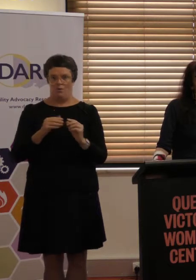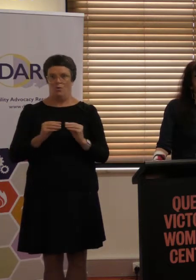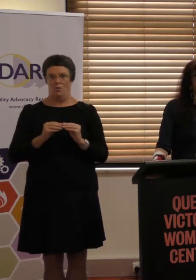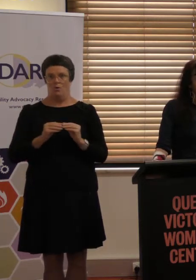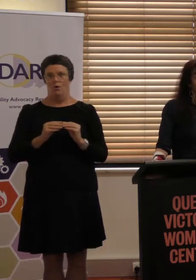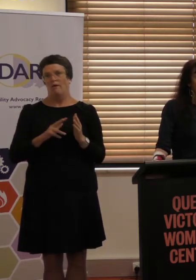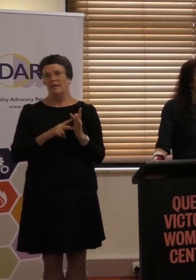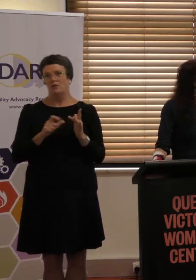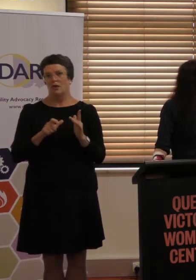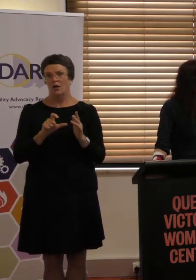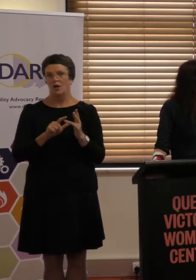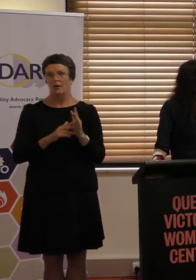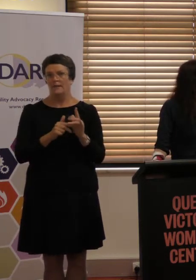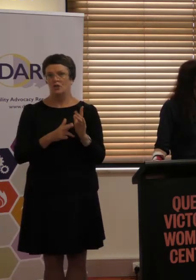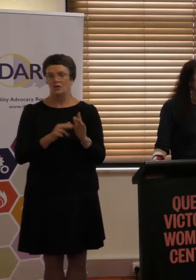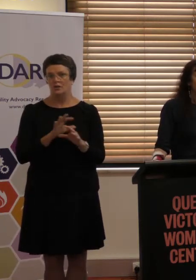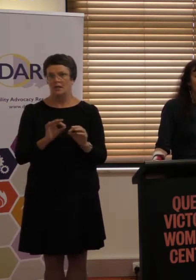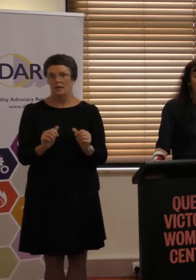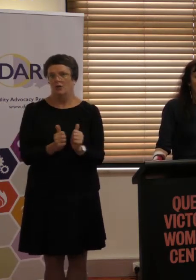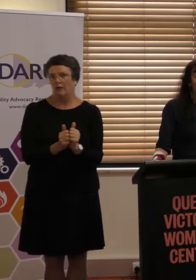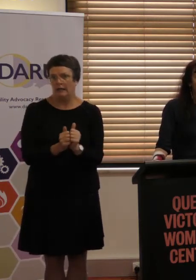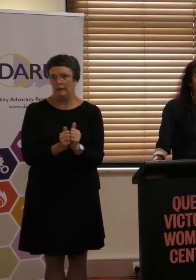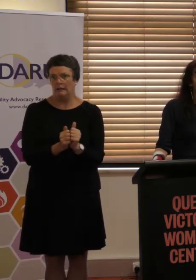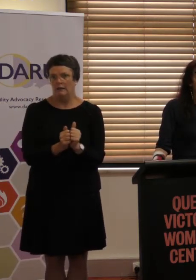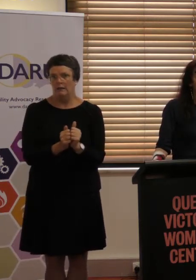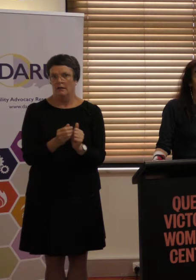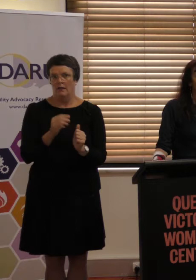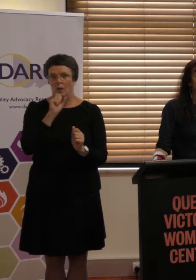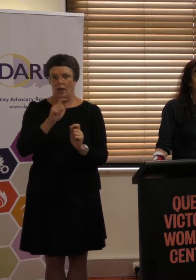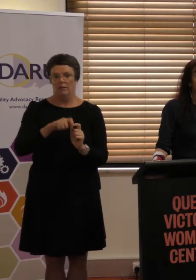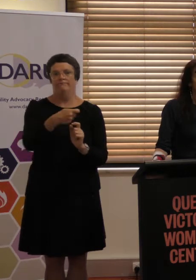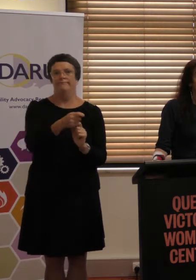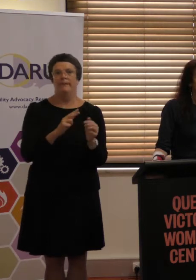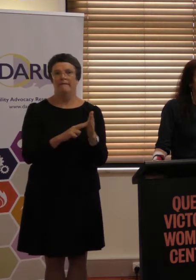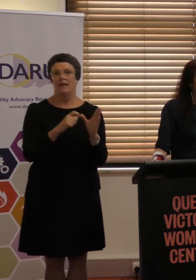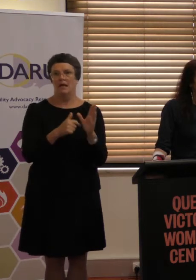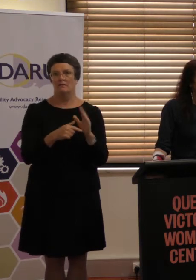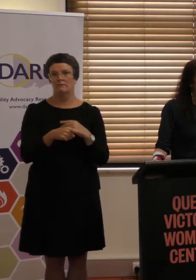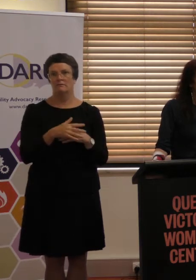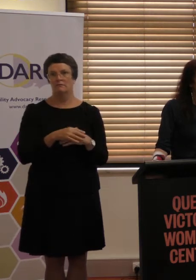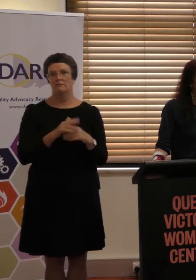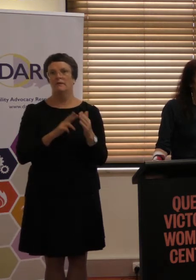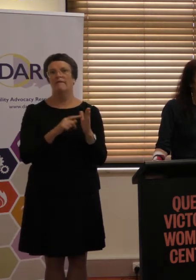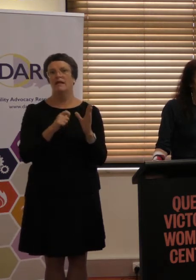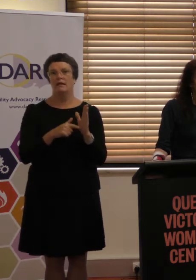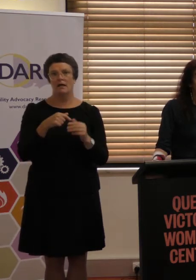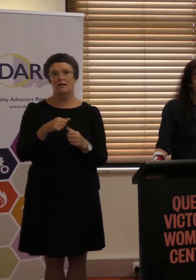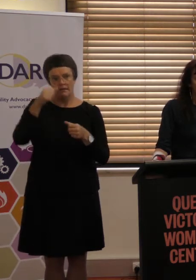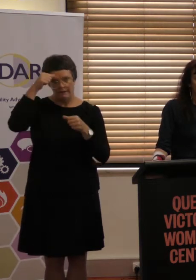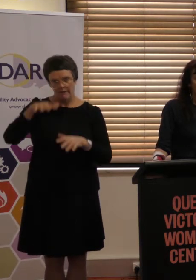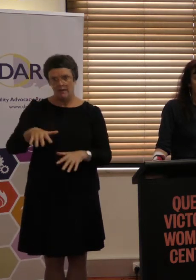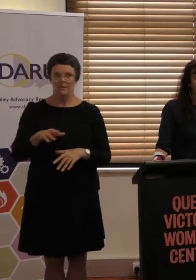Victorian Commission. And VCAT is not known for its progressive decisions in relation